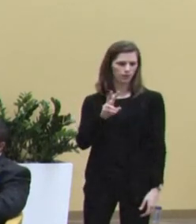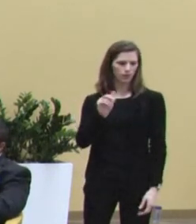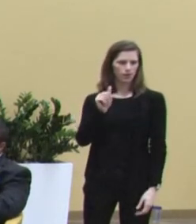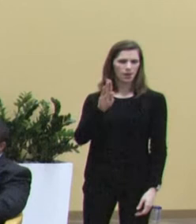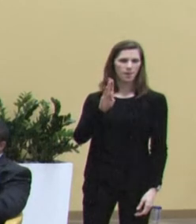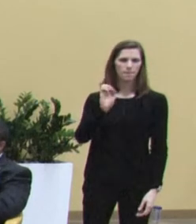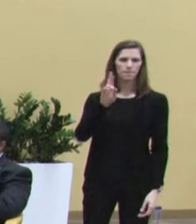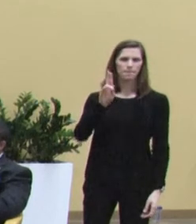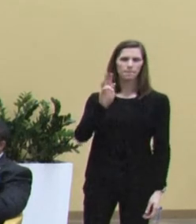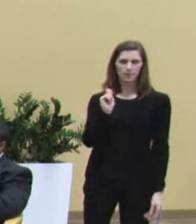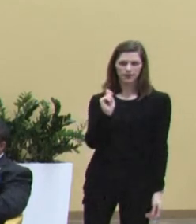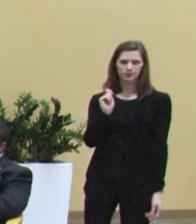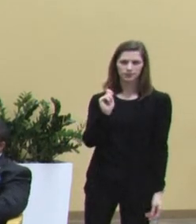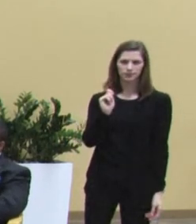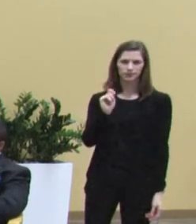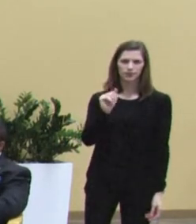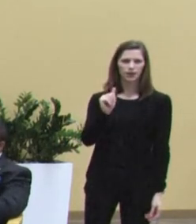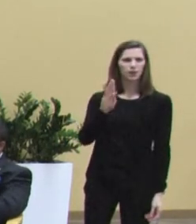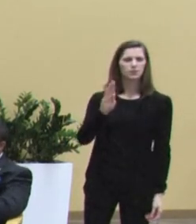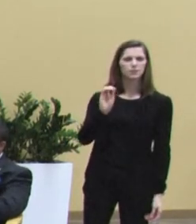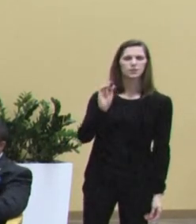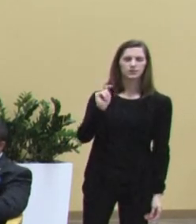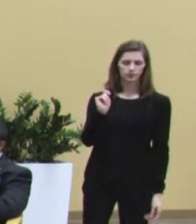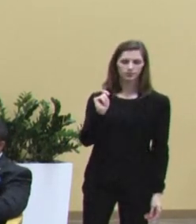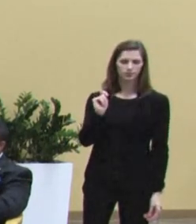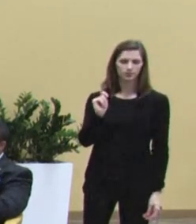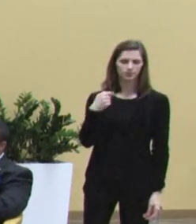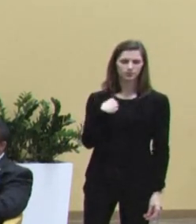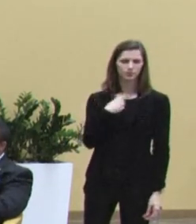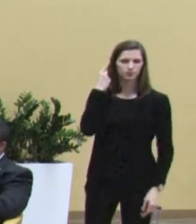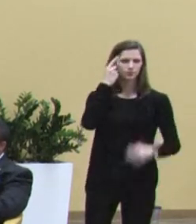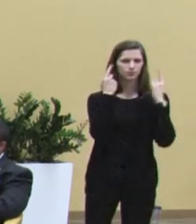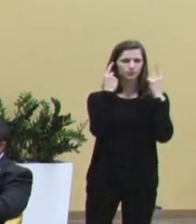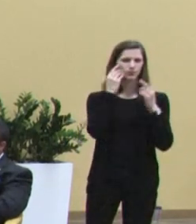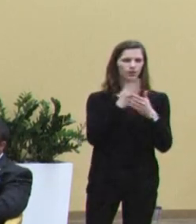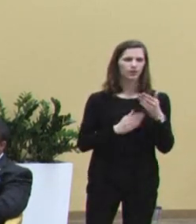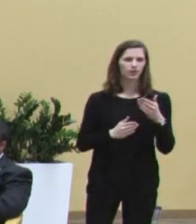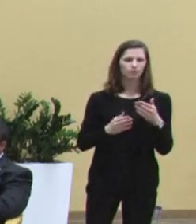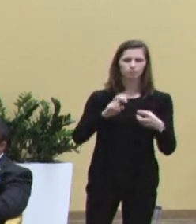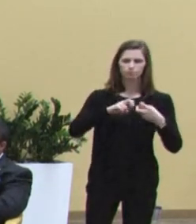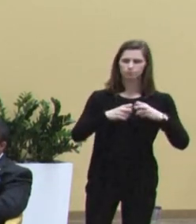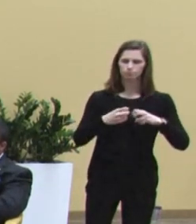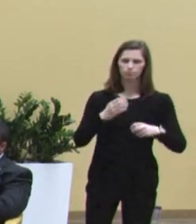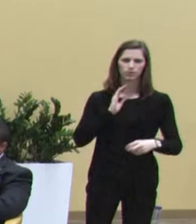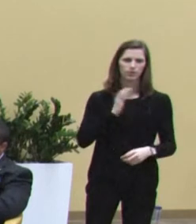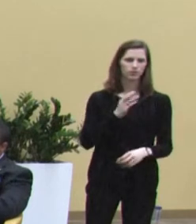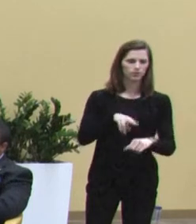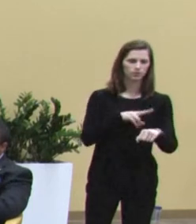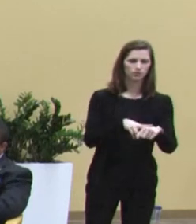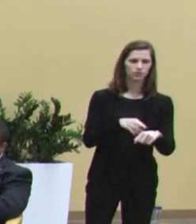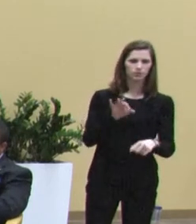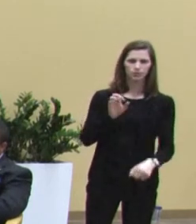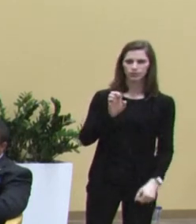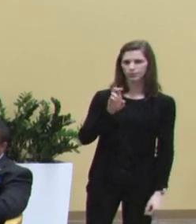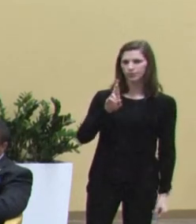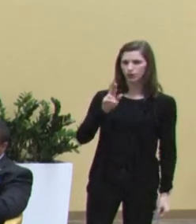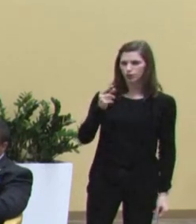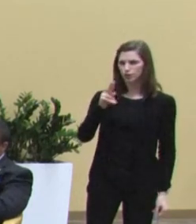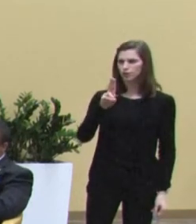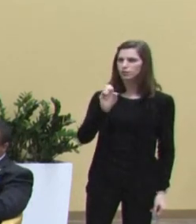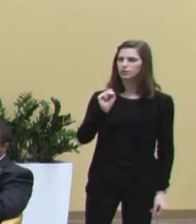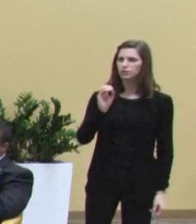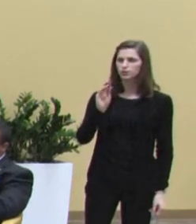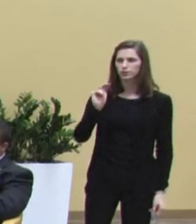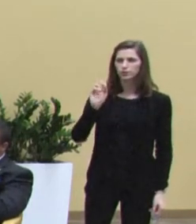And when we thought about some of the things that have happened in our nation, the Fergusons that have erupted, I